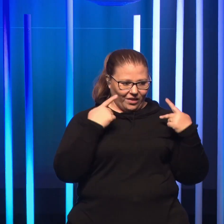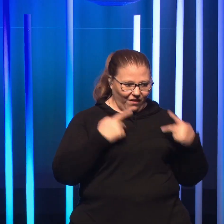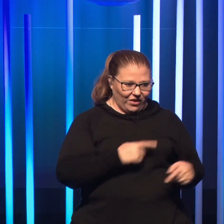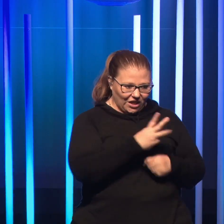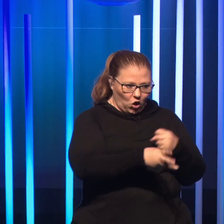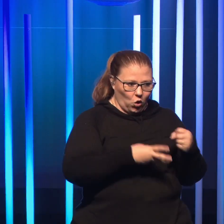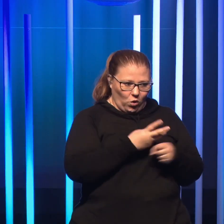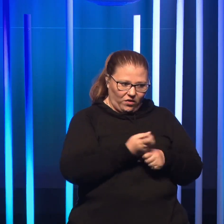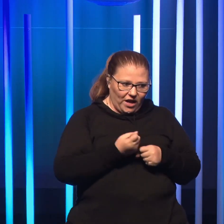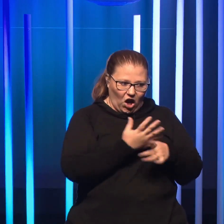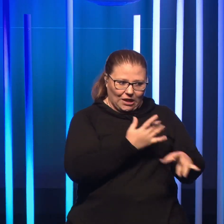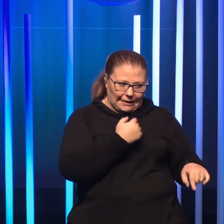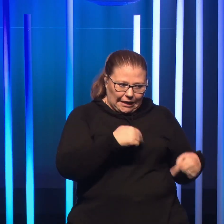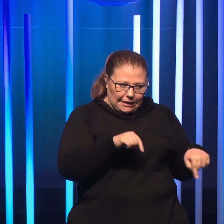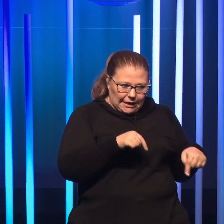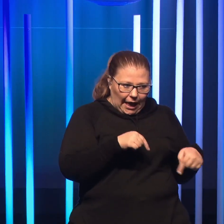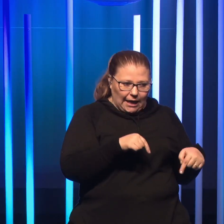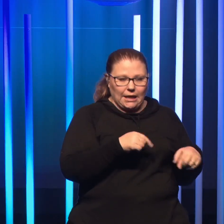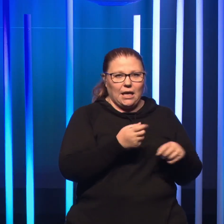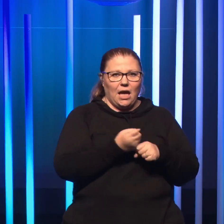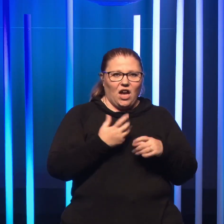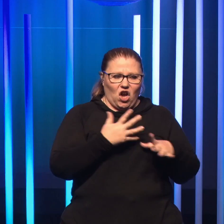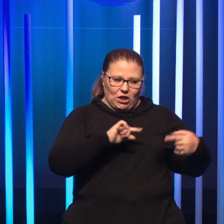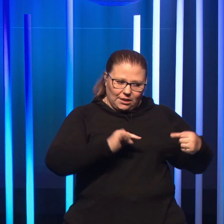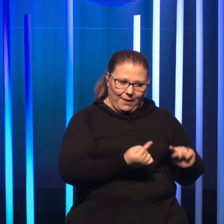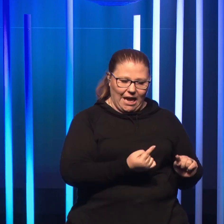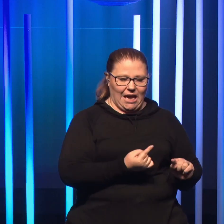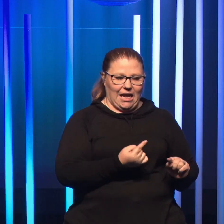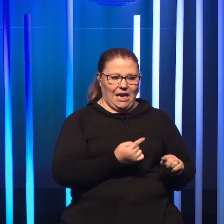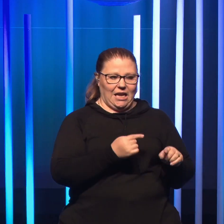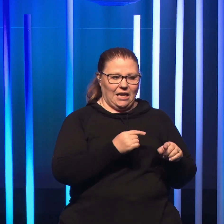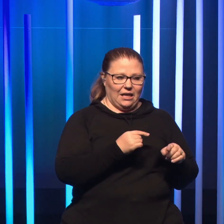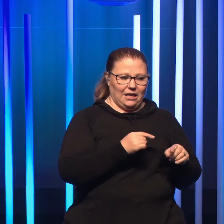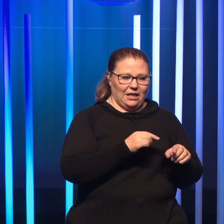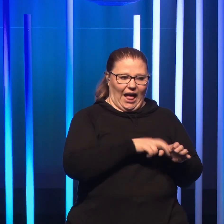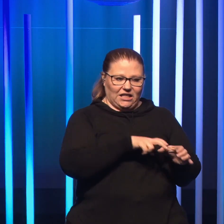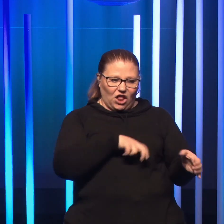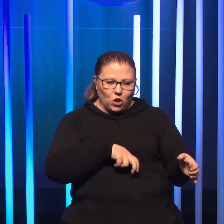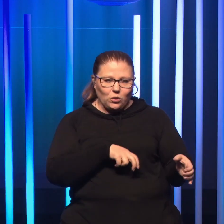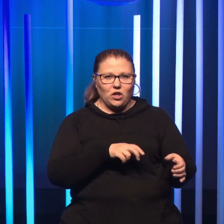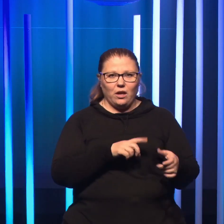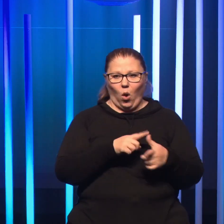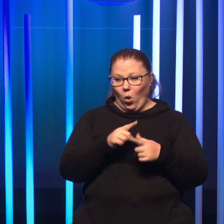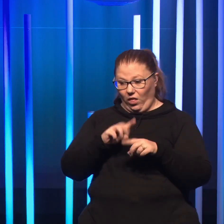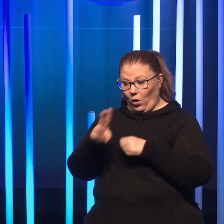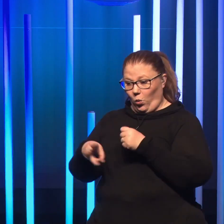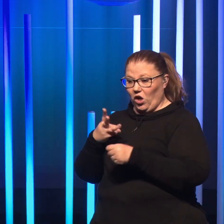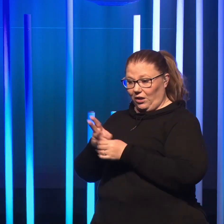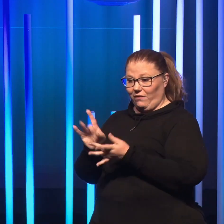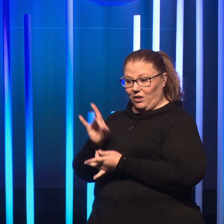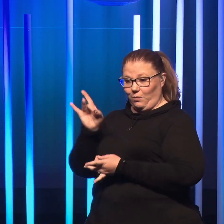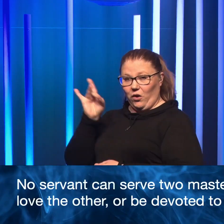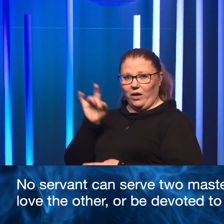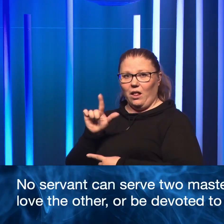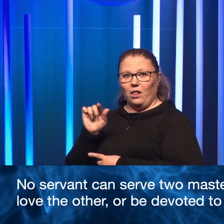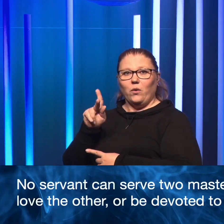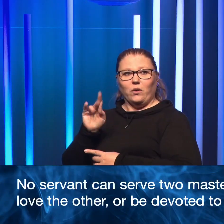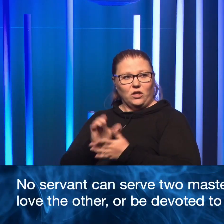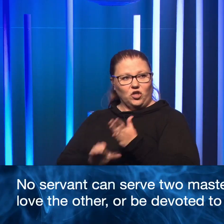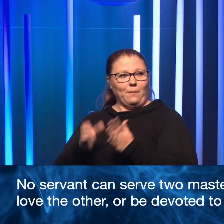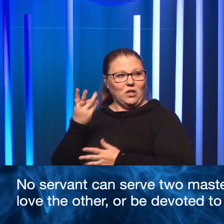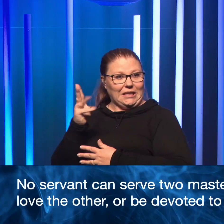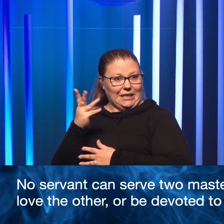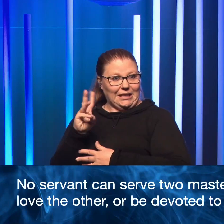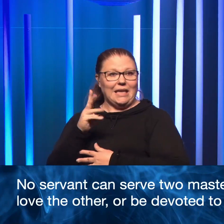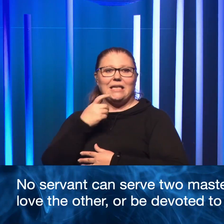produces anxiety, that produces pain and exclusion, or there's the world of spirit. Luke 16:13 says, no servant